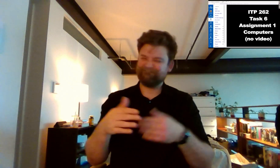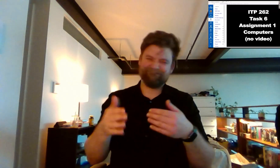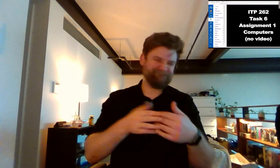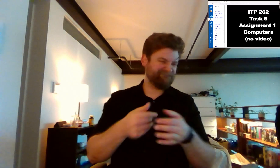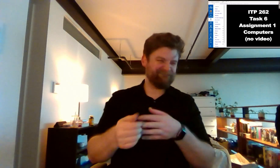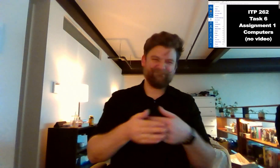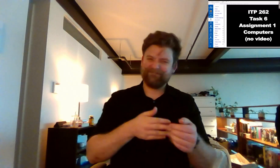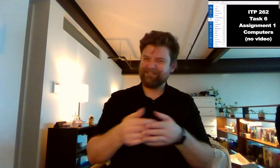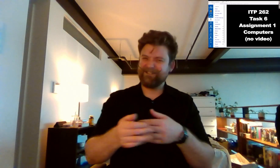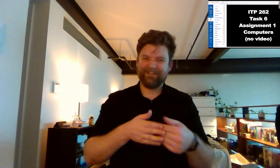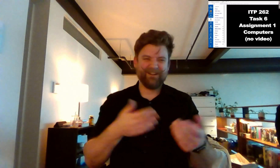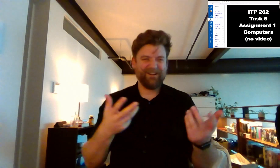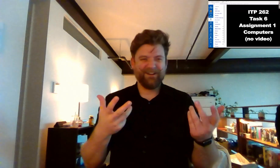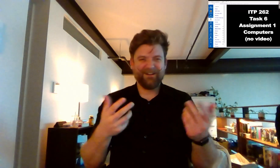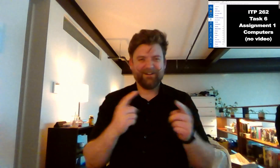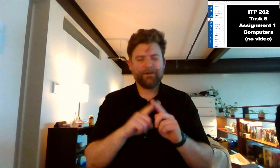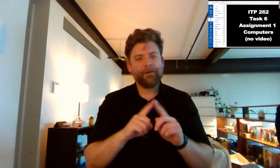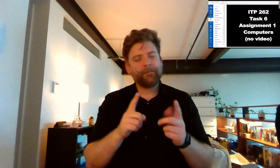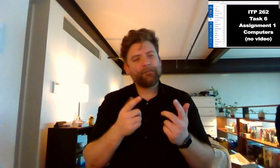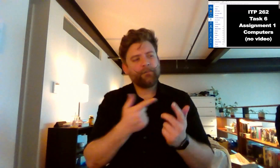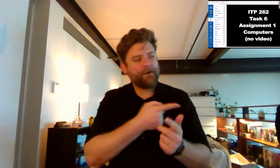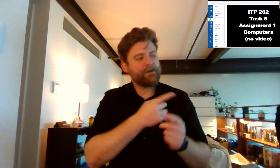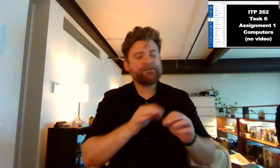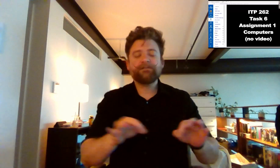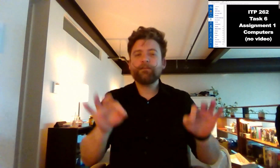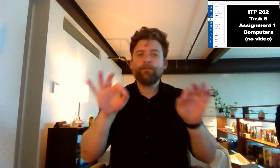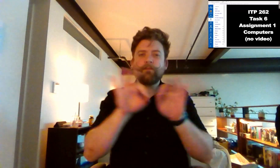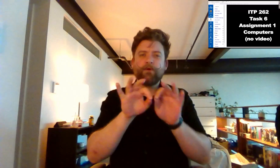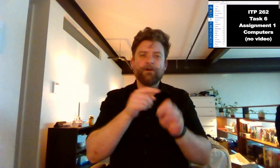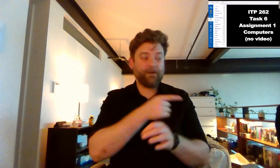they want to know about your news. So